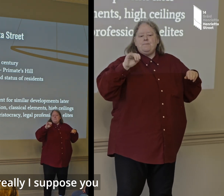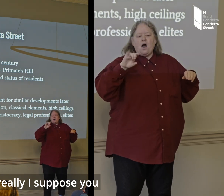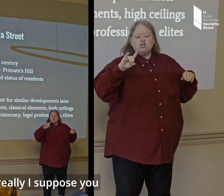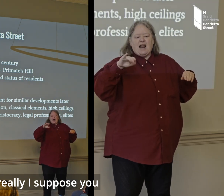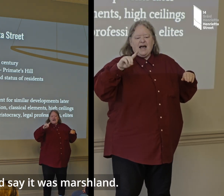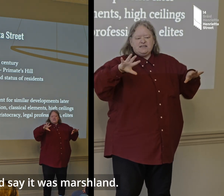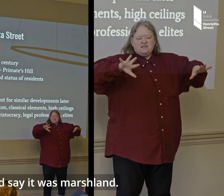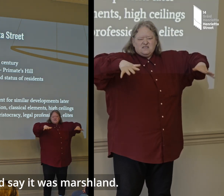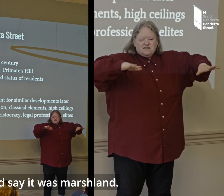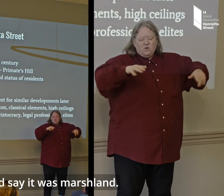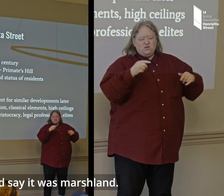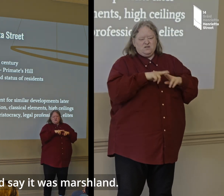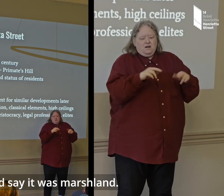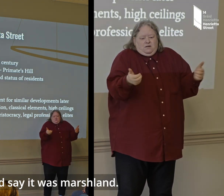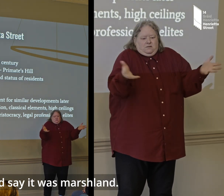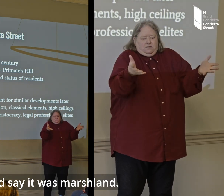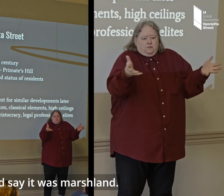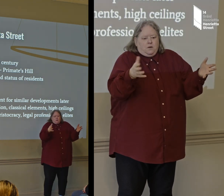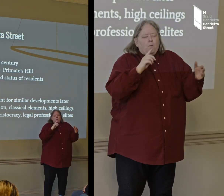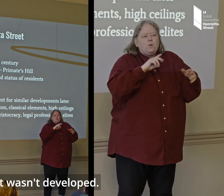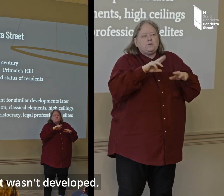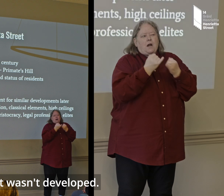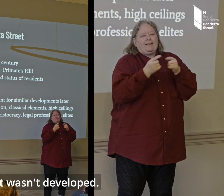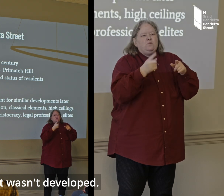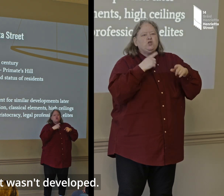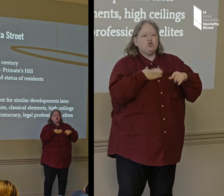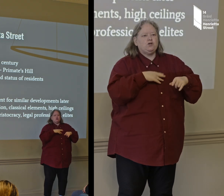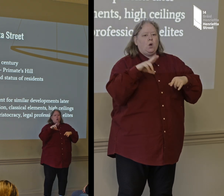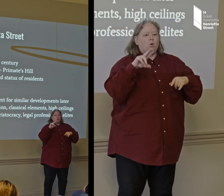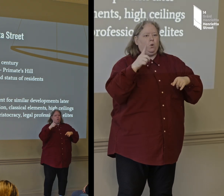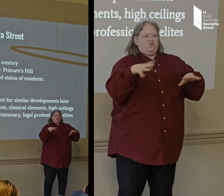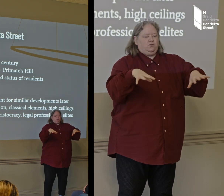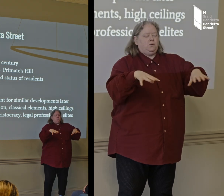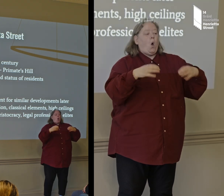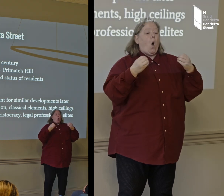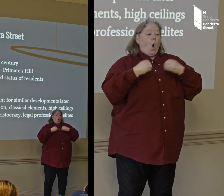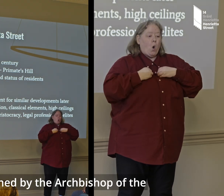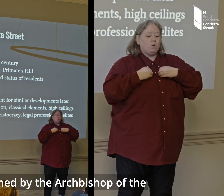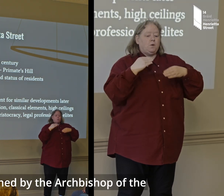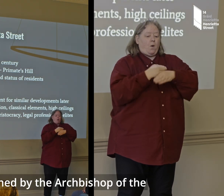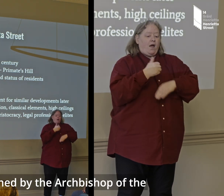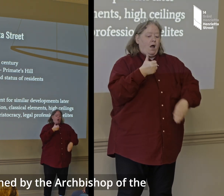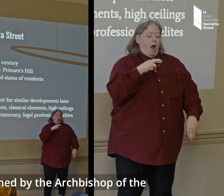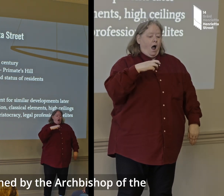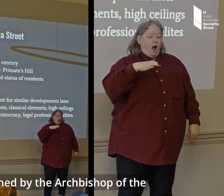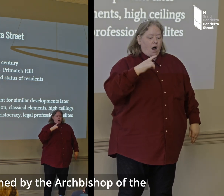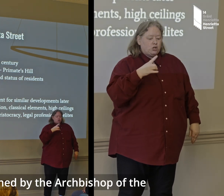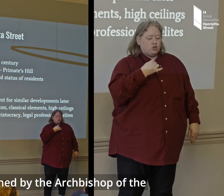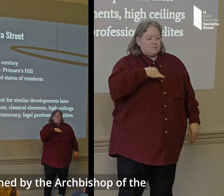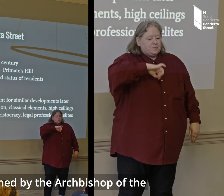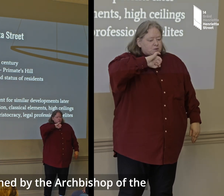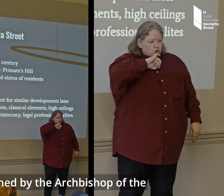really, I suppose you could say, it was marshland. It wasn't developed. It was